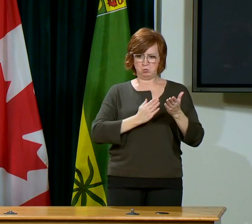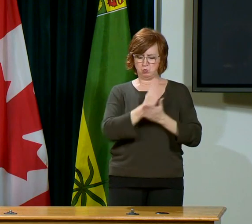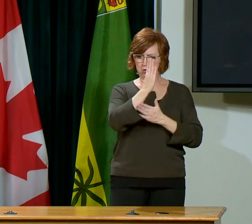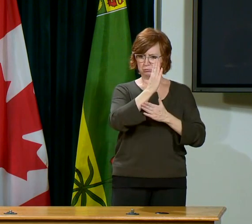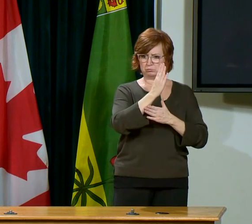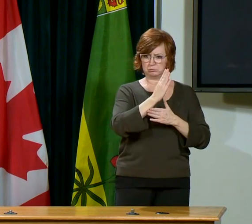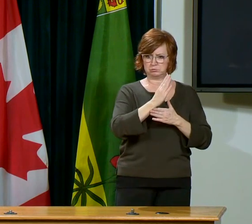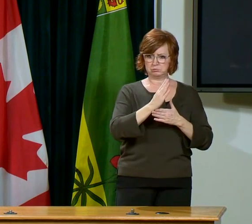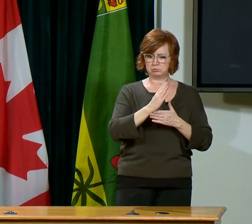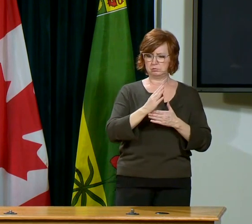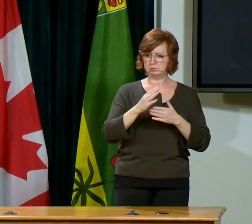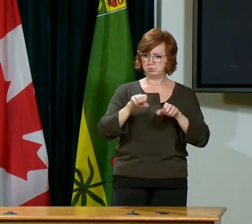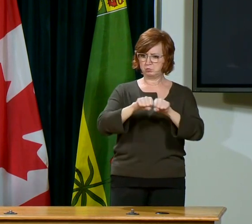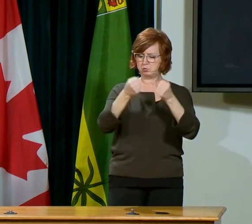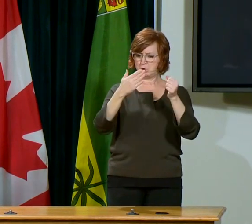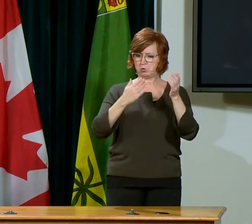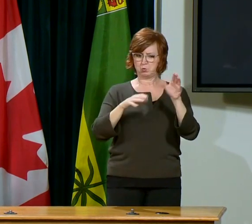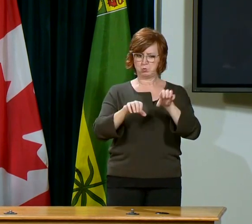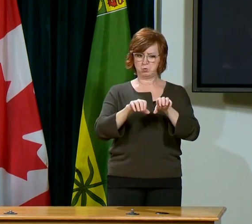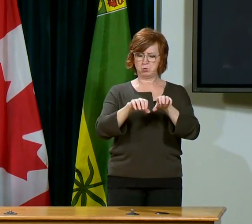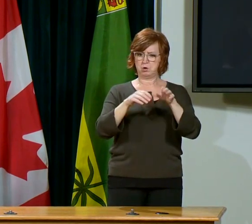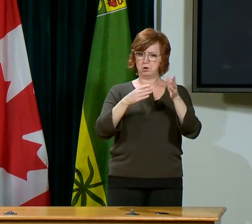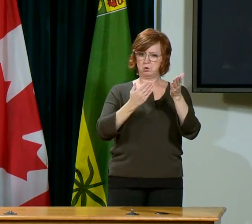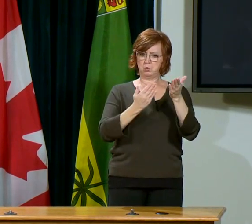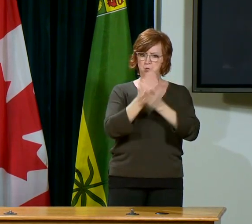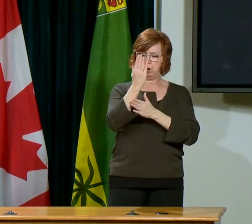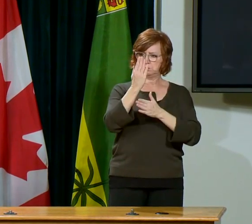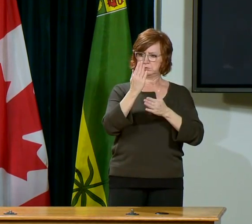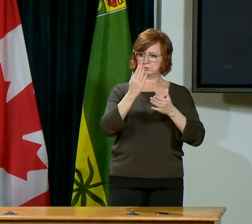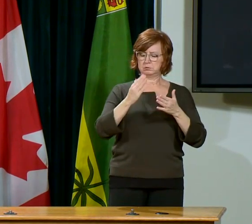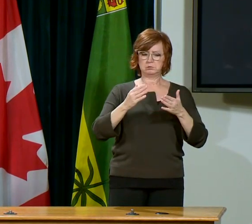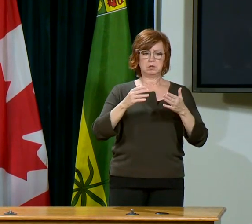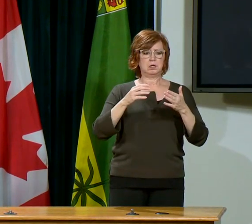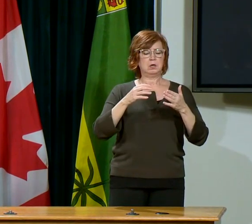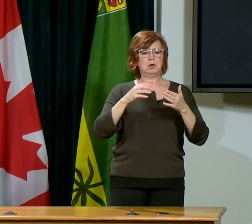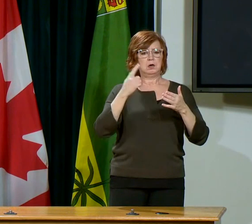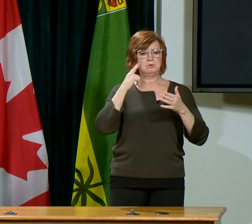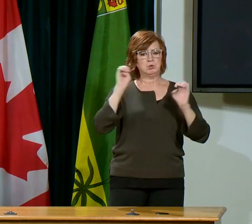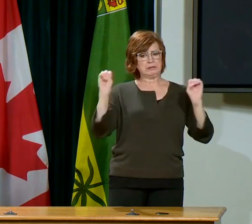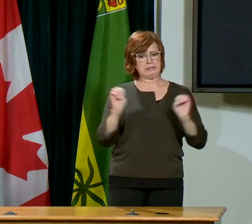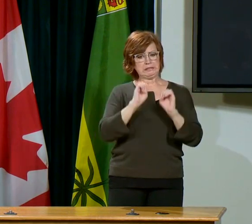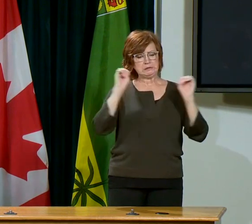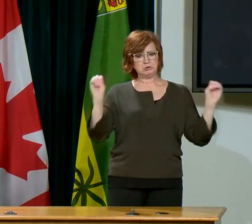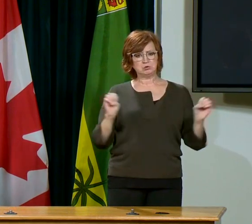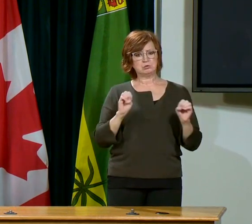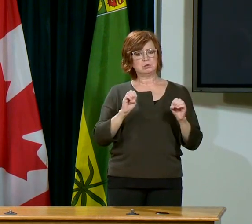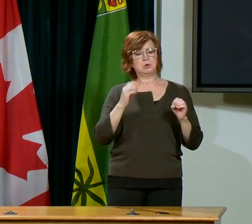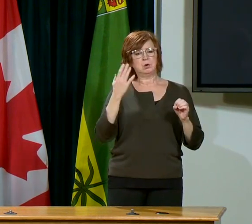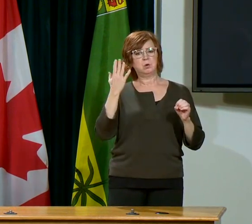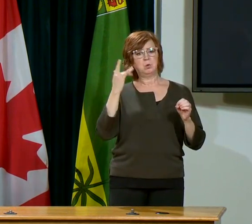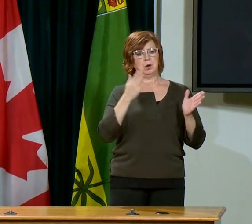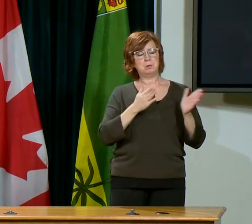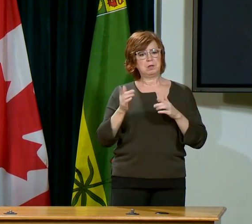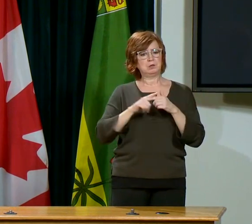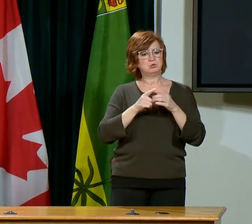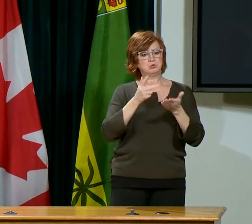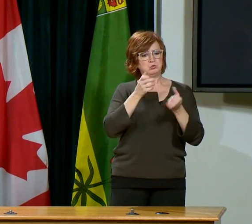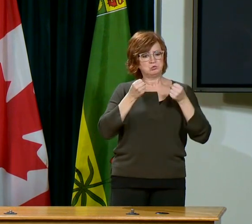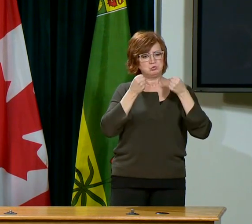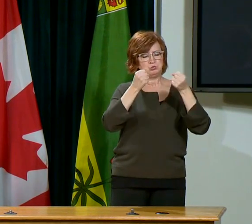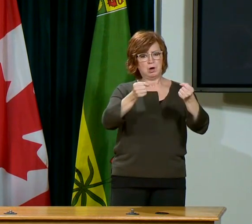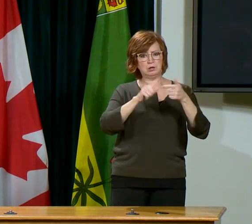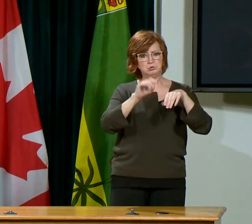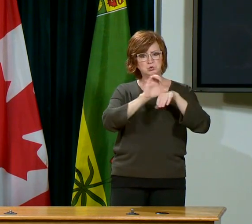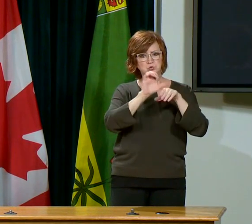together for an Easter service. I believe they called it a drive-in Easter service. Okay. So as you know, the Chief Medical